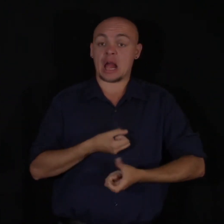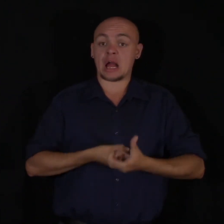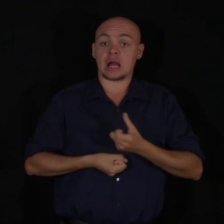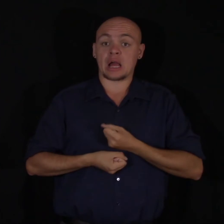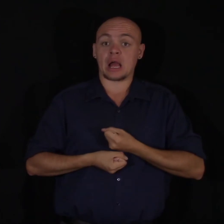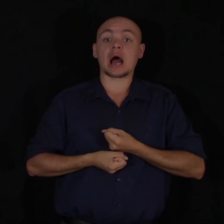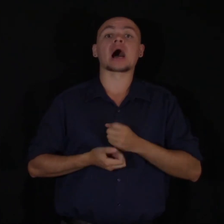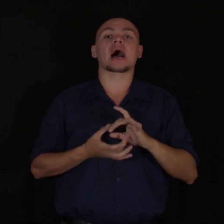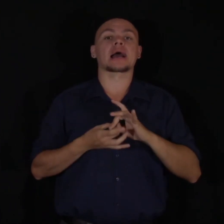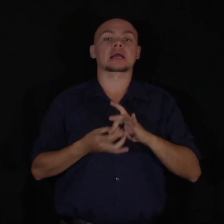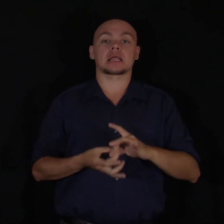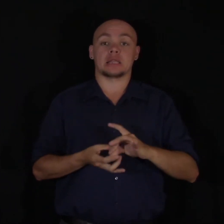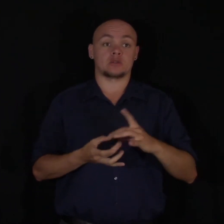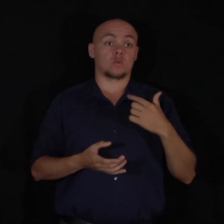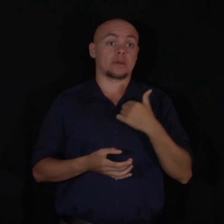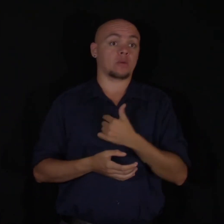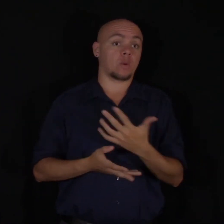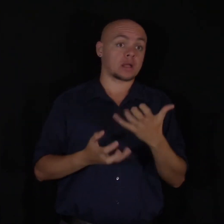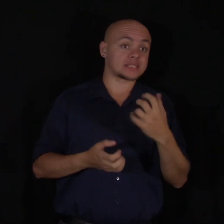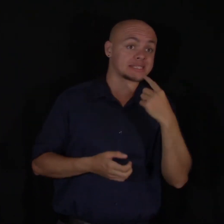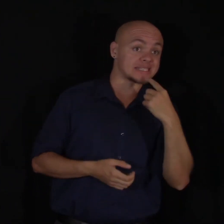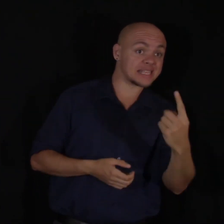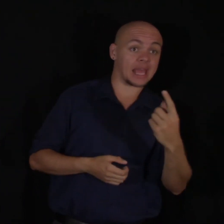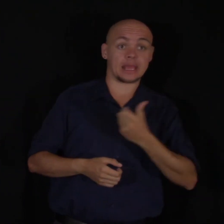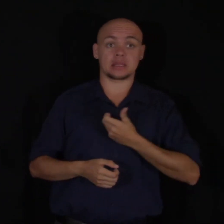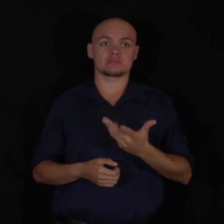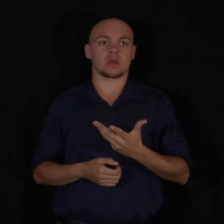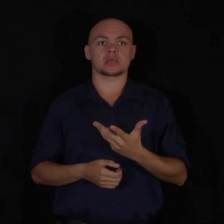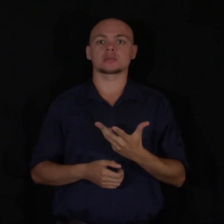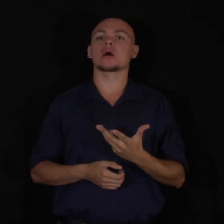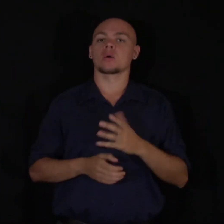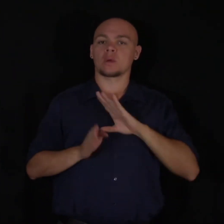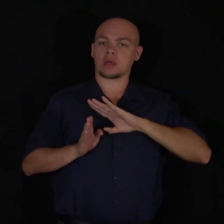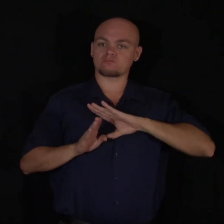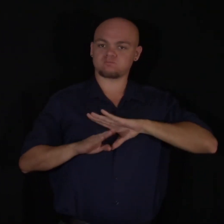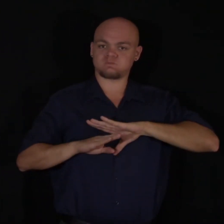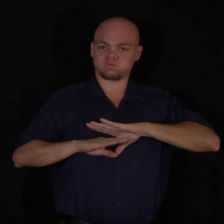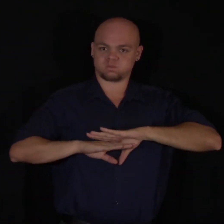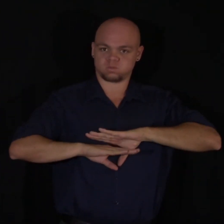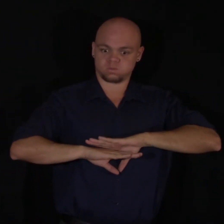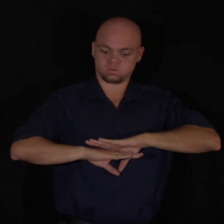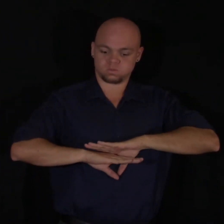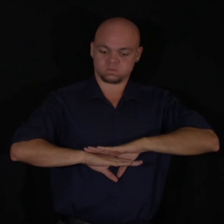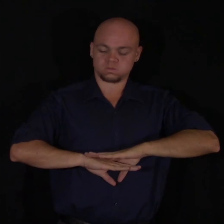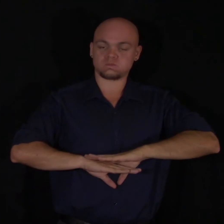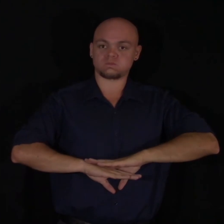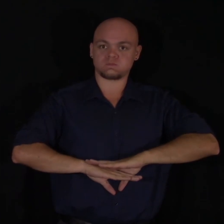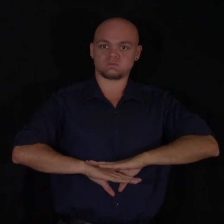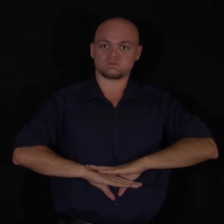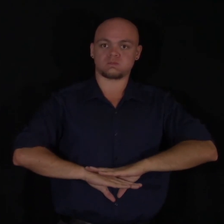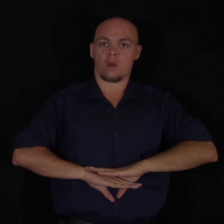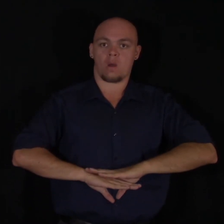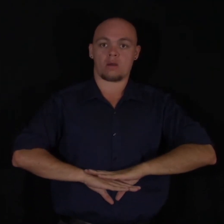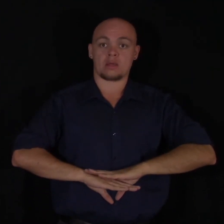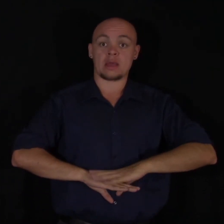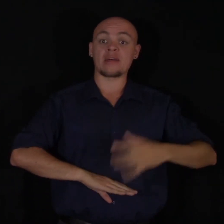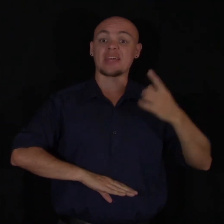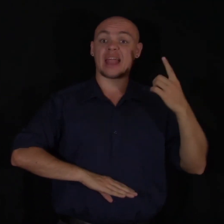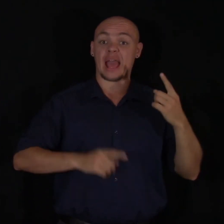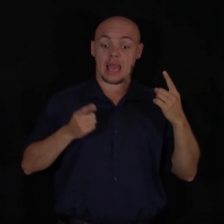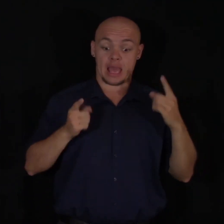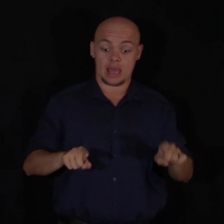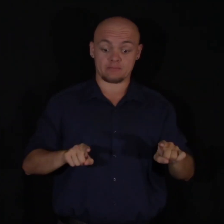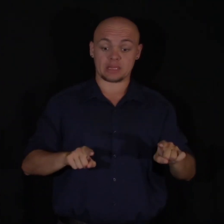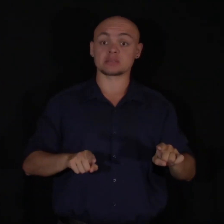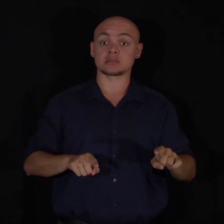connected to what we want to say and what we want to express. And then we find ourselves walking around without even realizing it with our